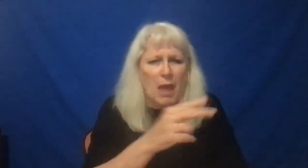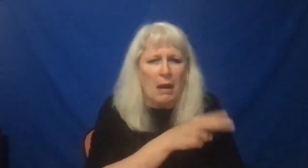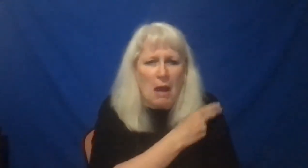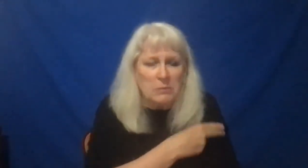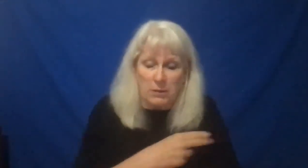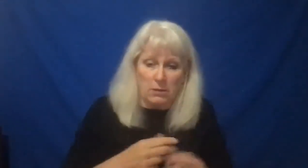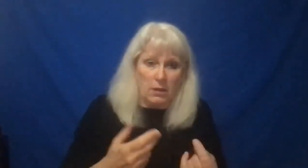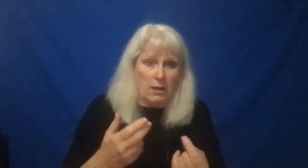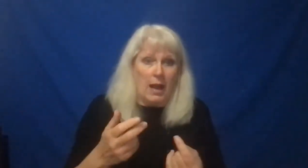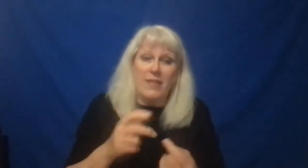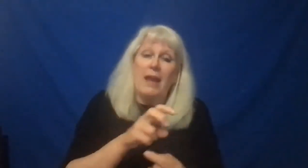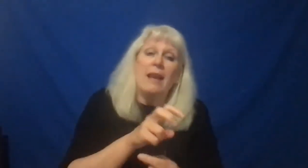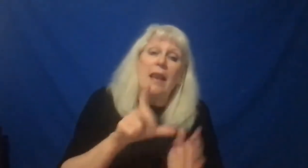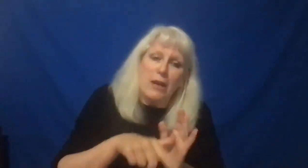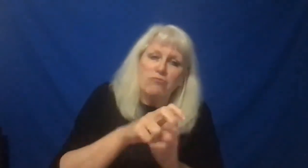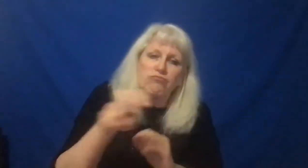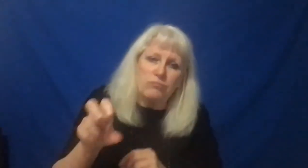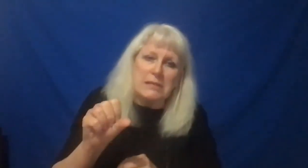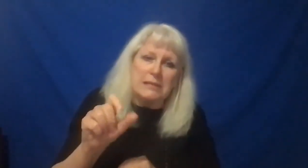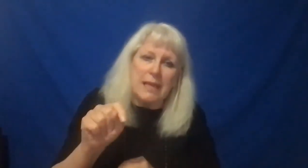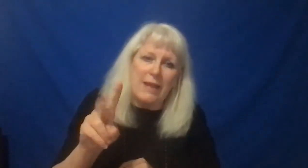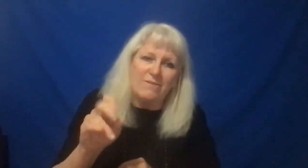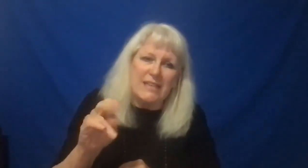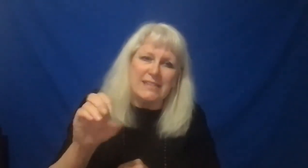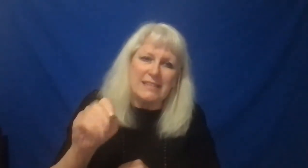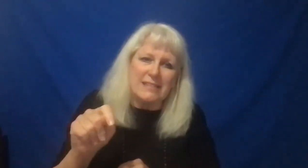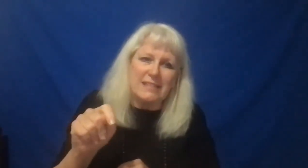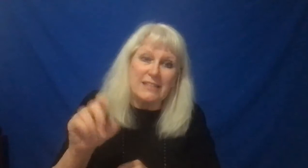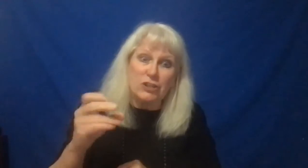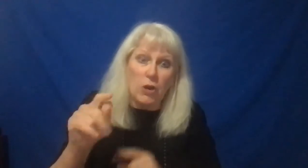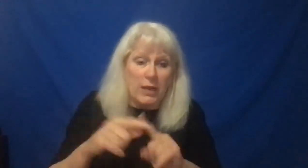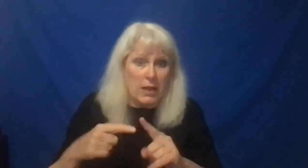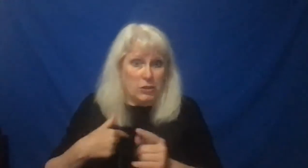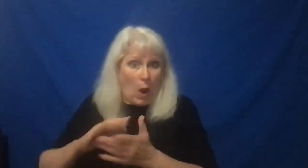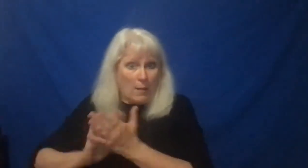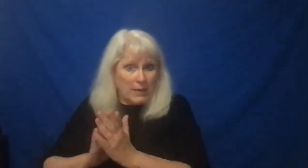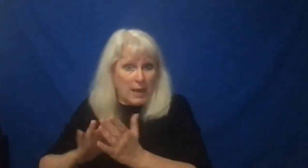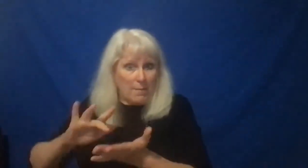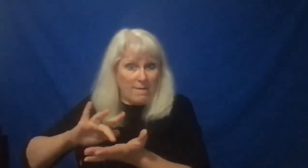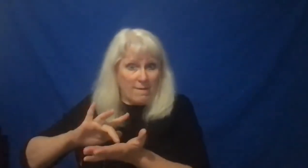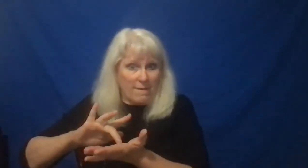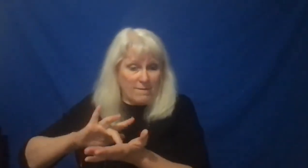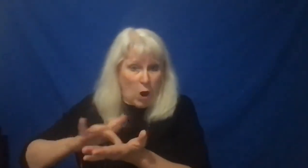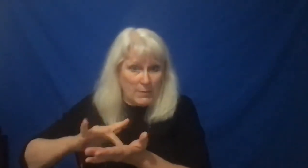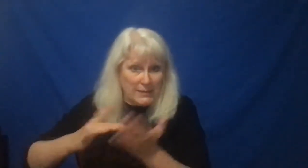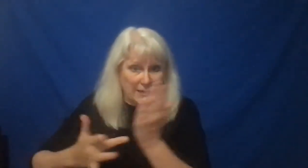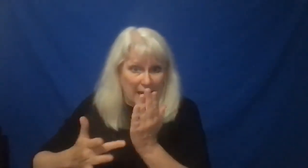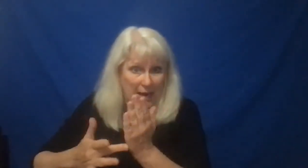Vincent Charity. And she was still living when I was a pharmacy technician there. And young